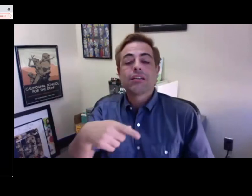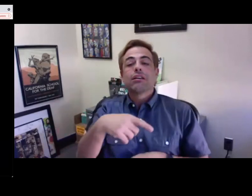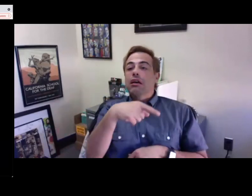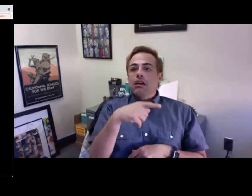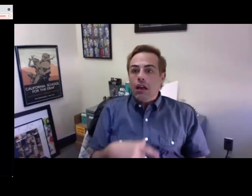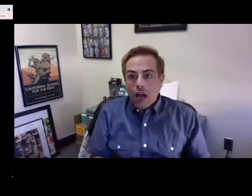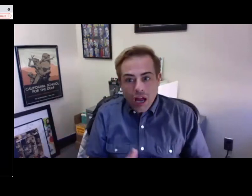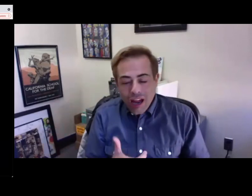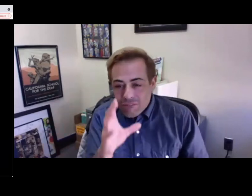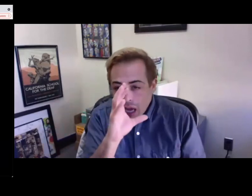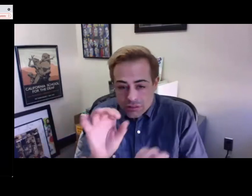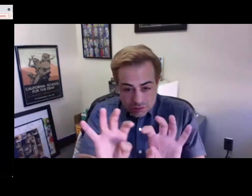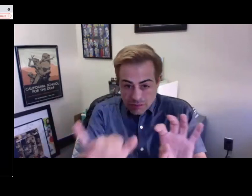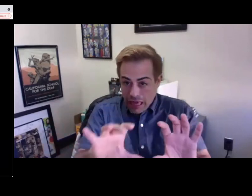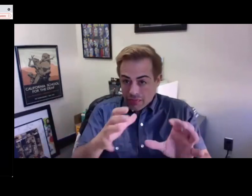um,